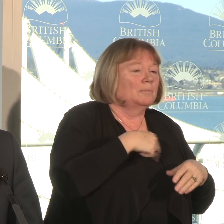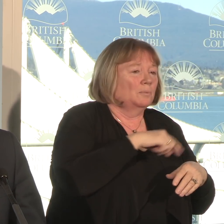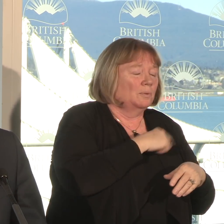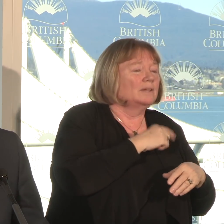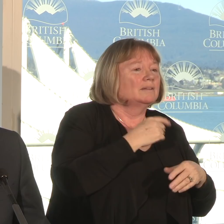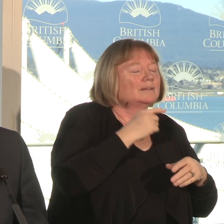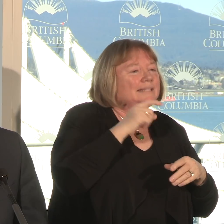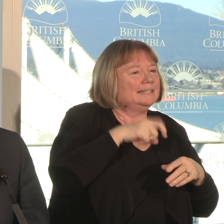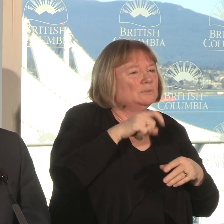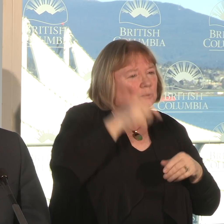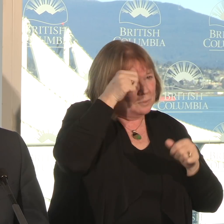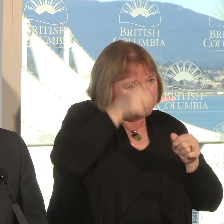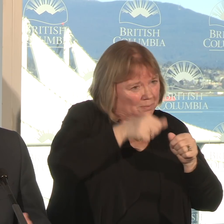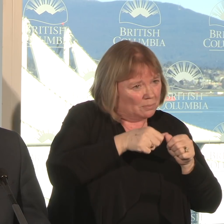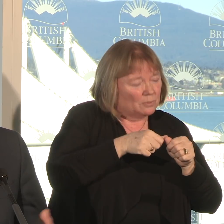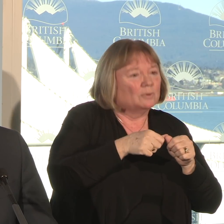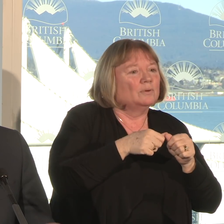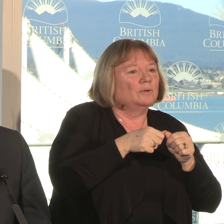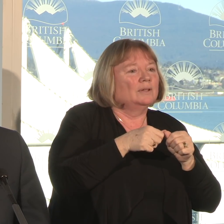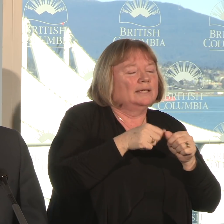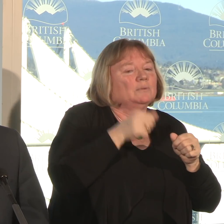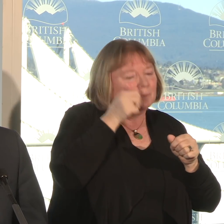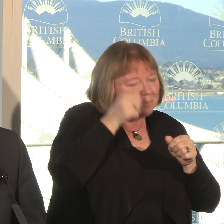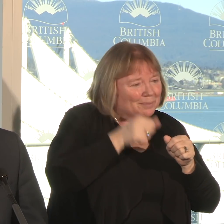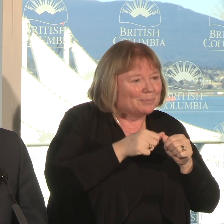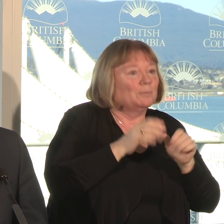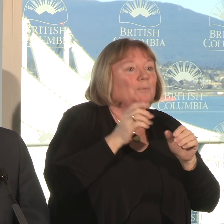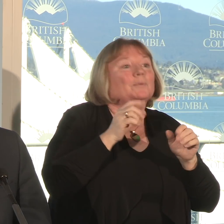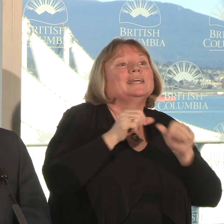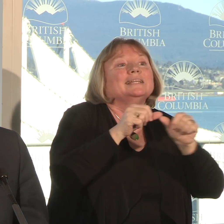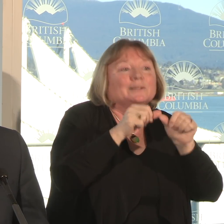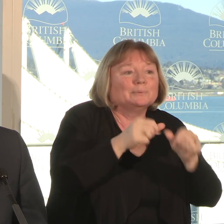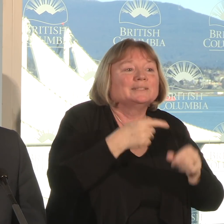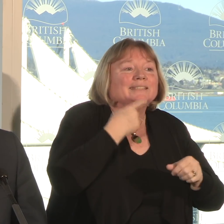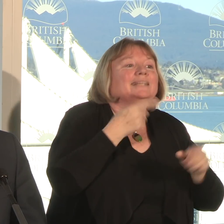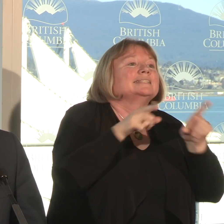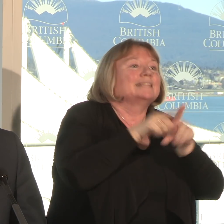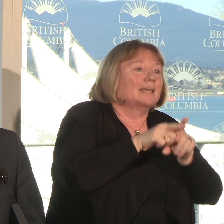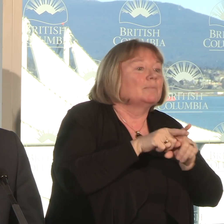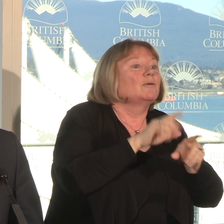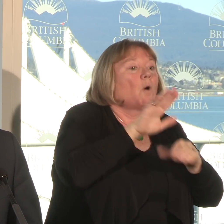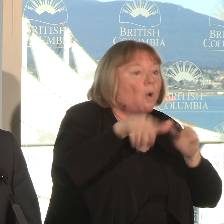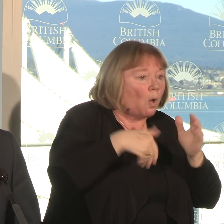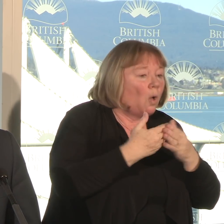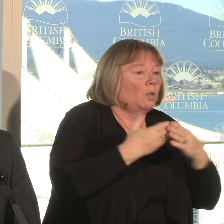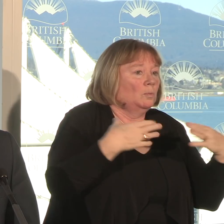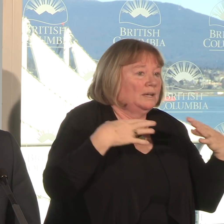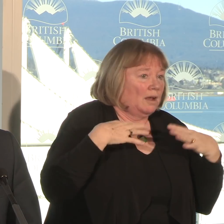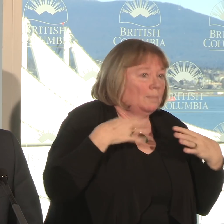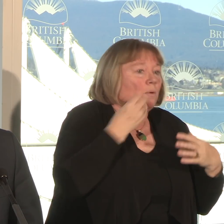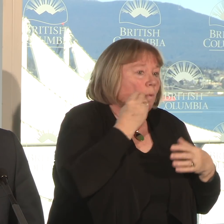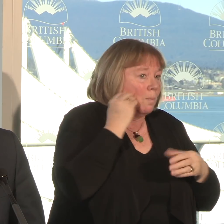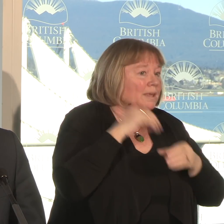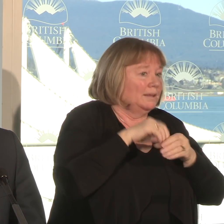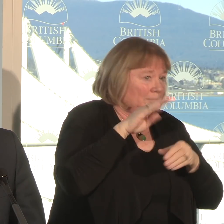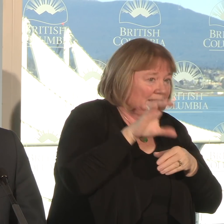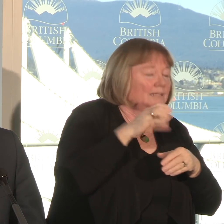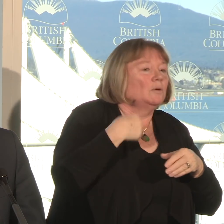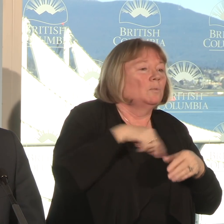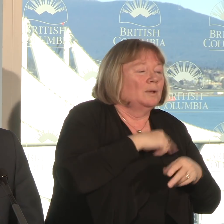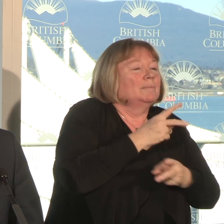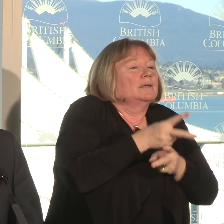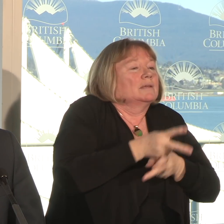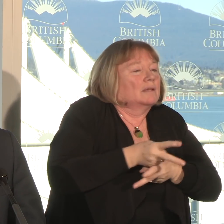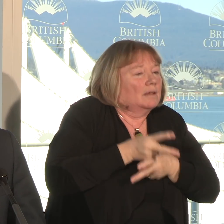reminder to reinforce what we continue to say about all care homes in BC, that people, we have to be